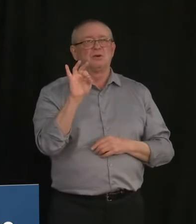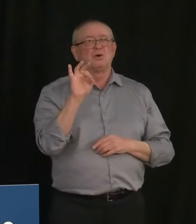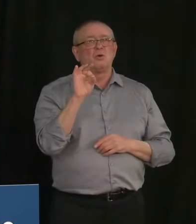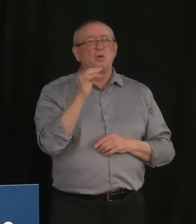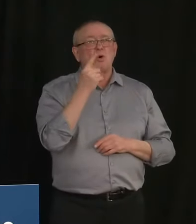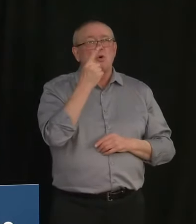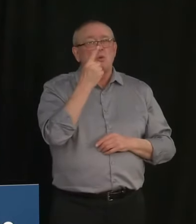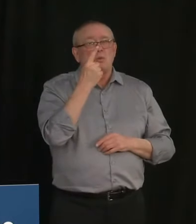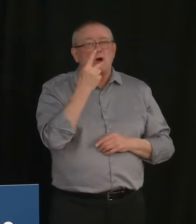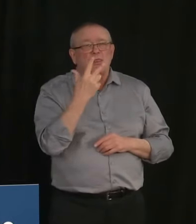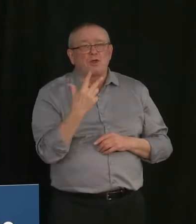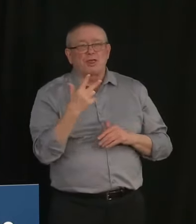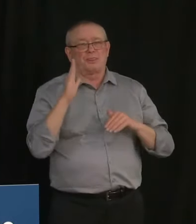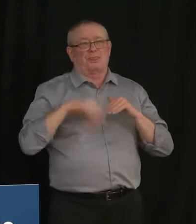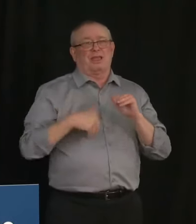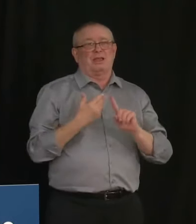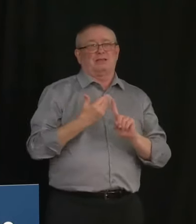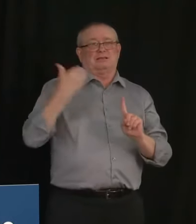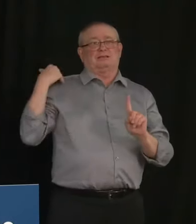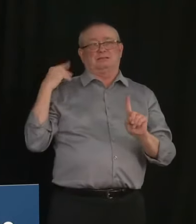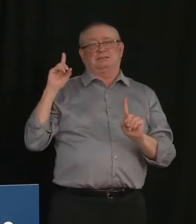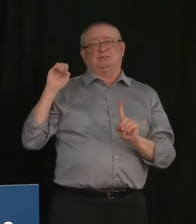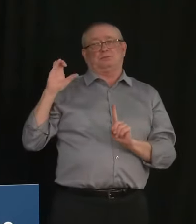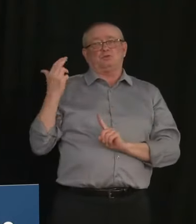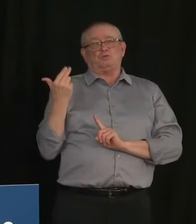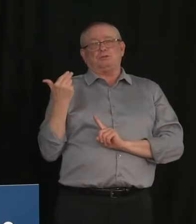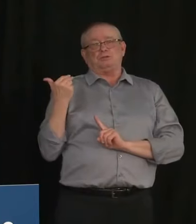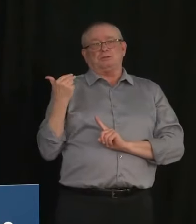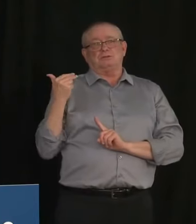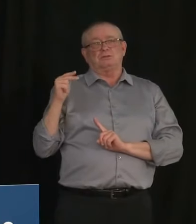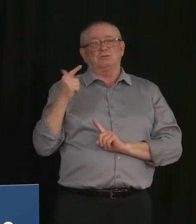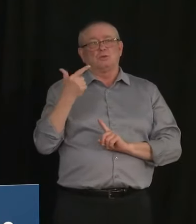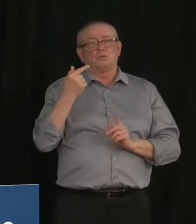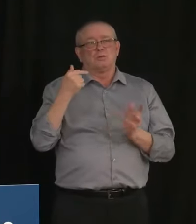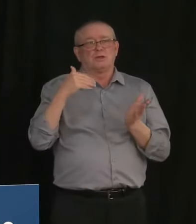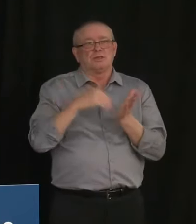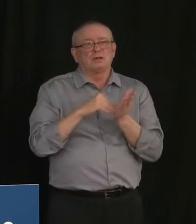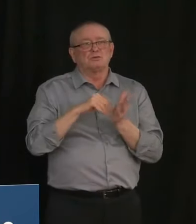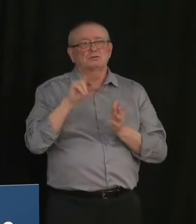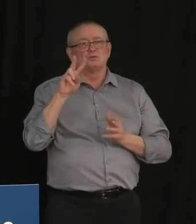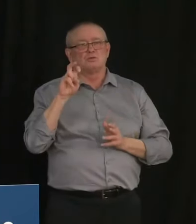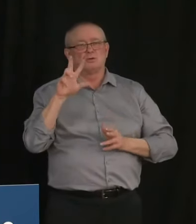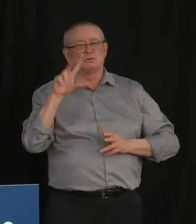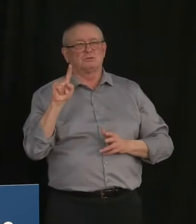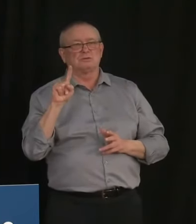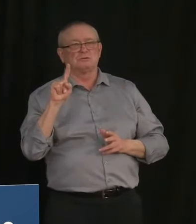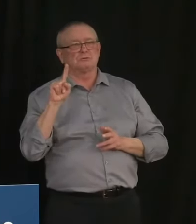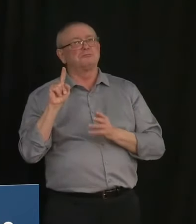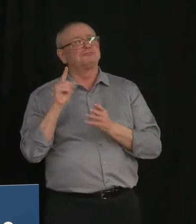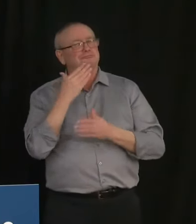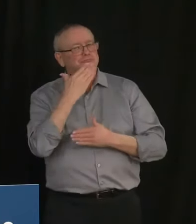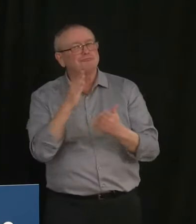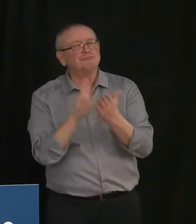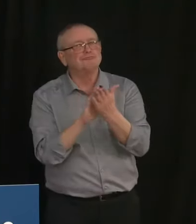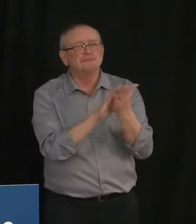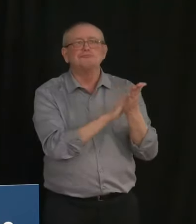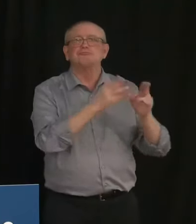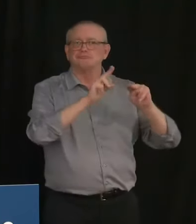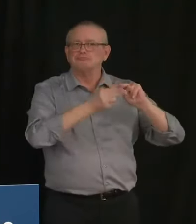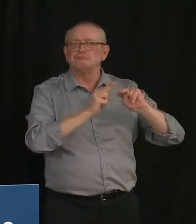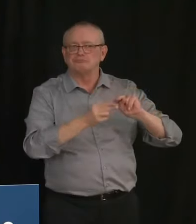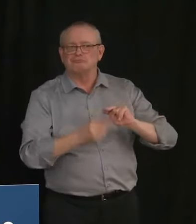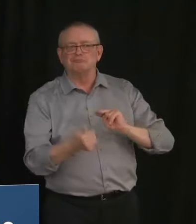21,231 active cases on December 13th, and all Albertans should be proud of that fact. But once again, it's also